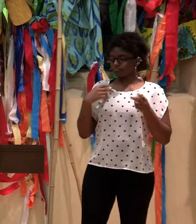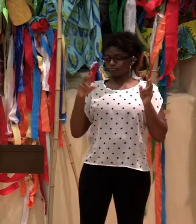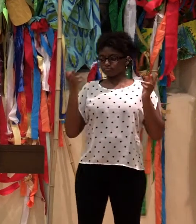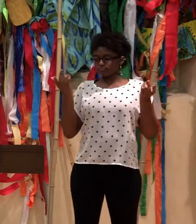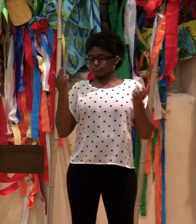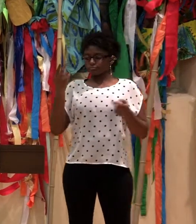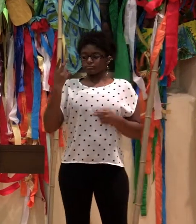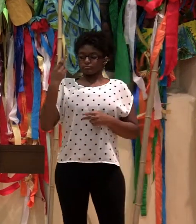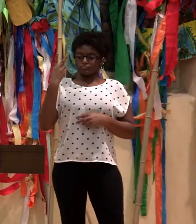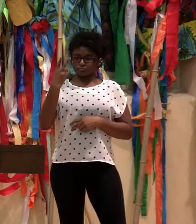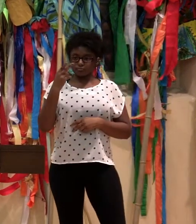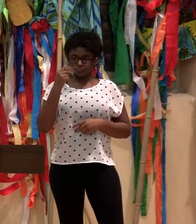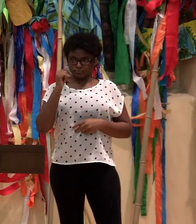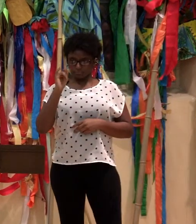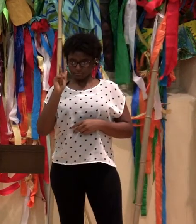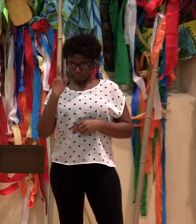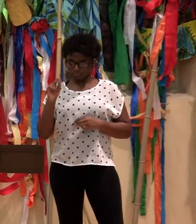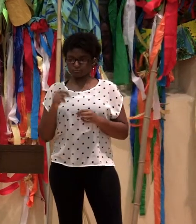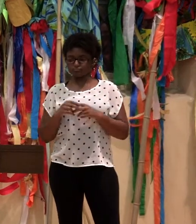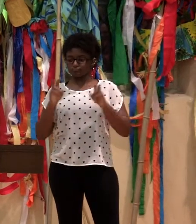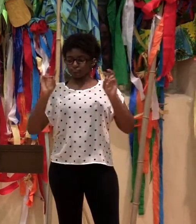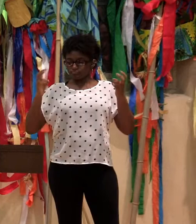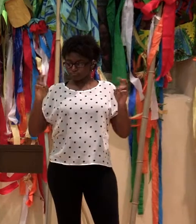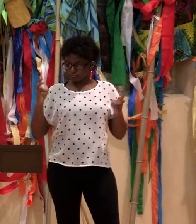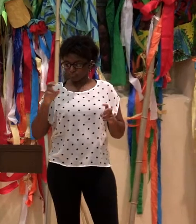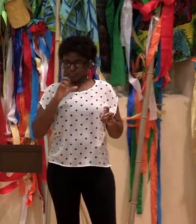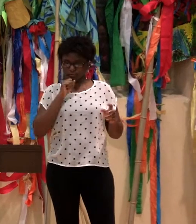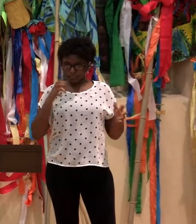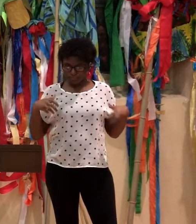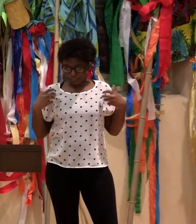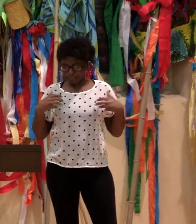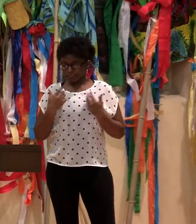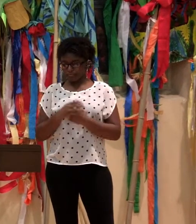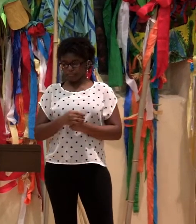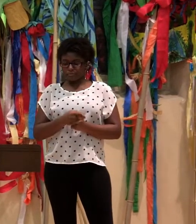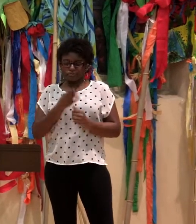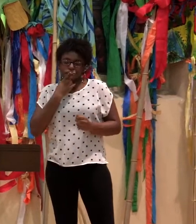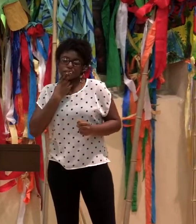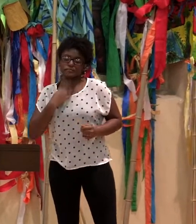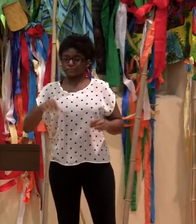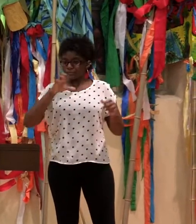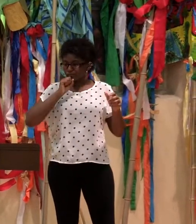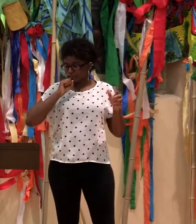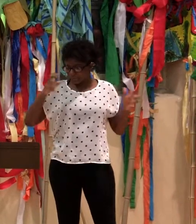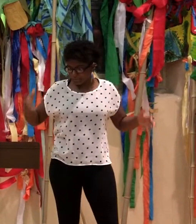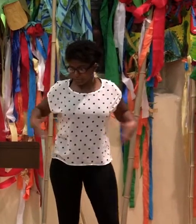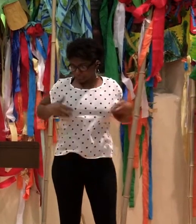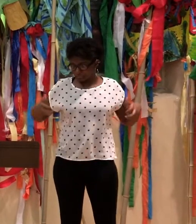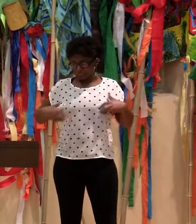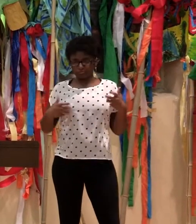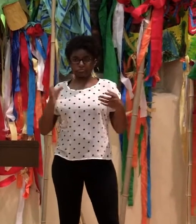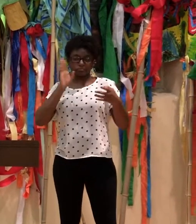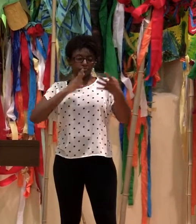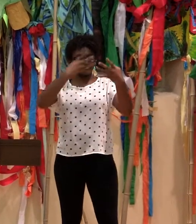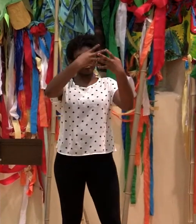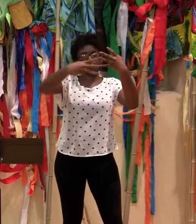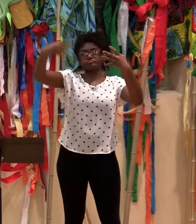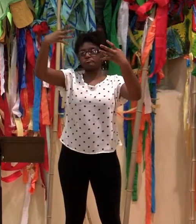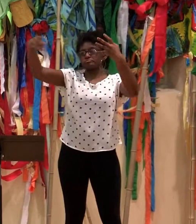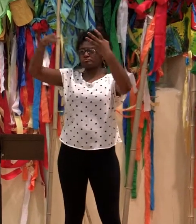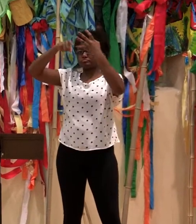and I'm a freshman at ASD. I have two haiku for you. The first is entitled Orange Monkey. Cute orange